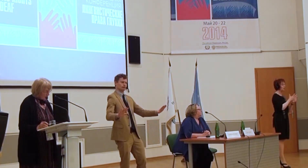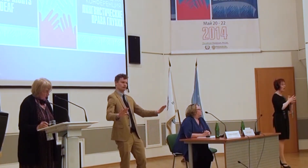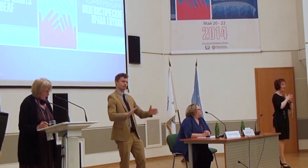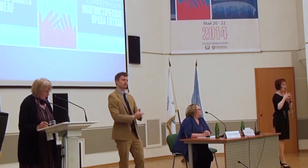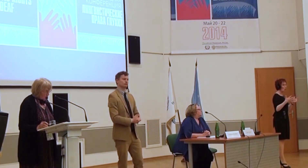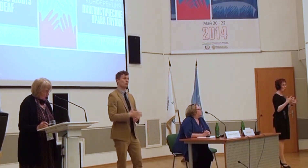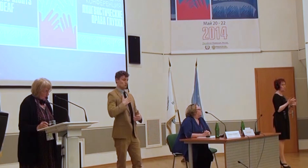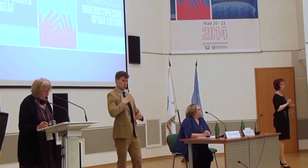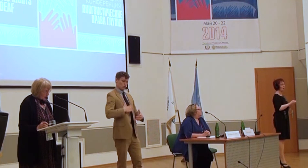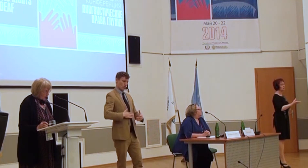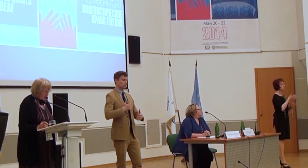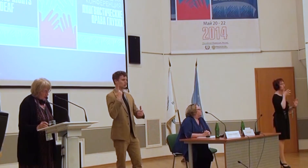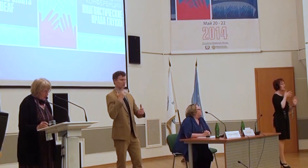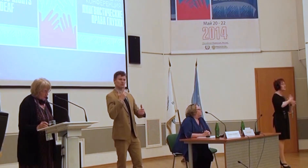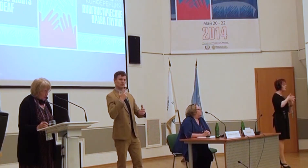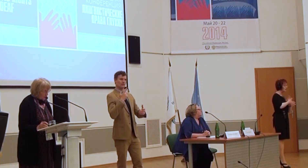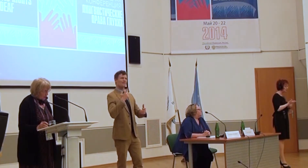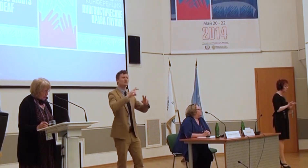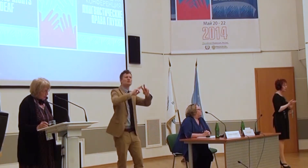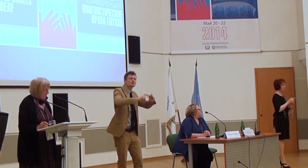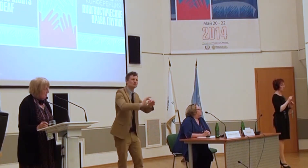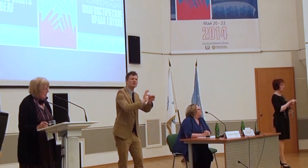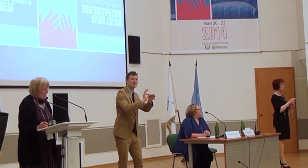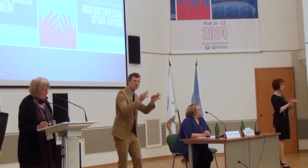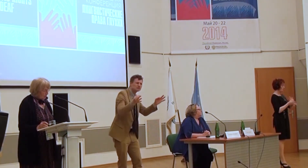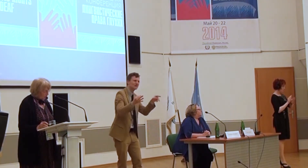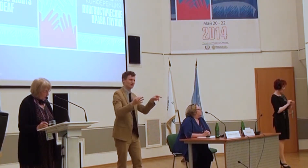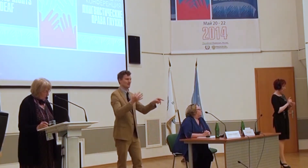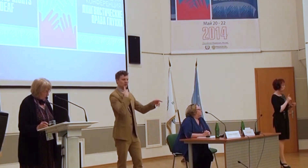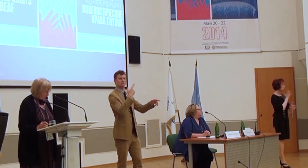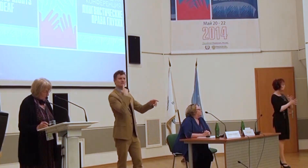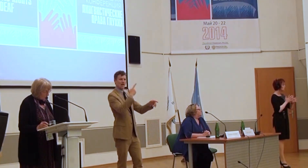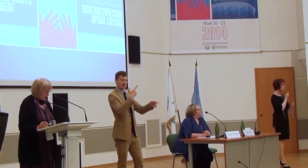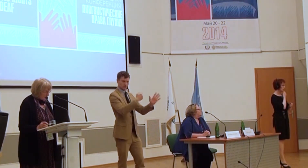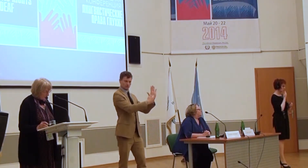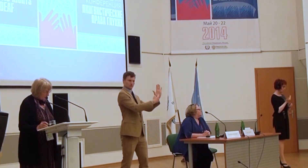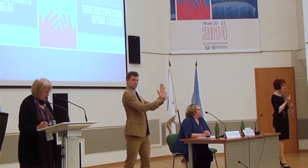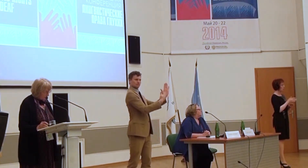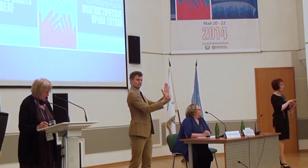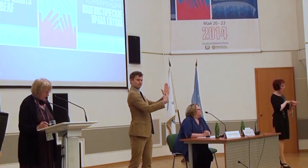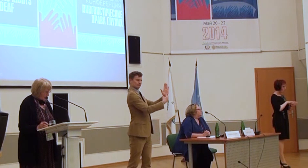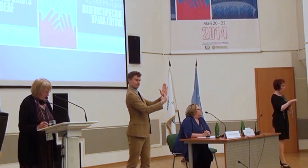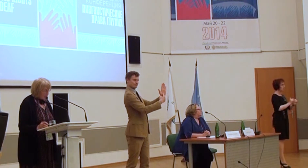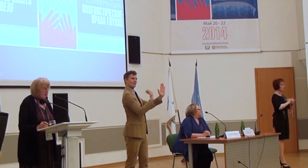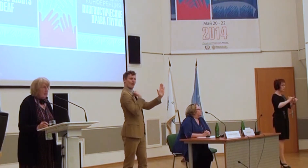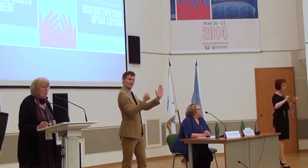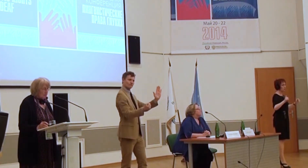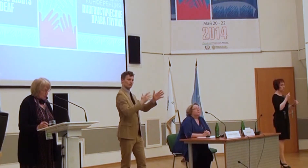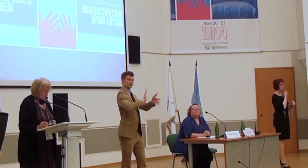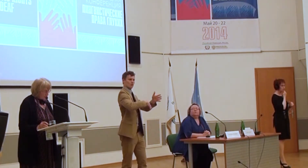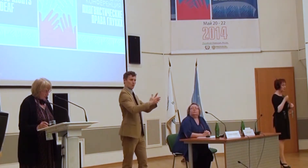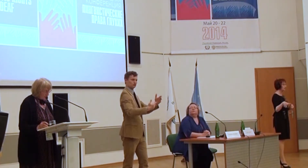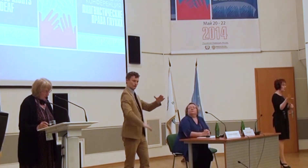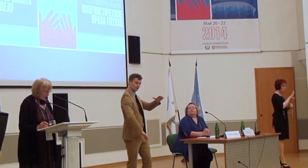sign languages were full, complete and evolving languages with full linguistic properties. In a number